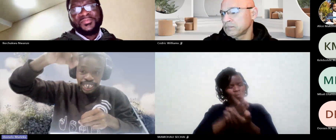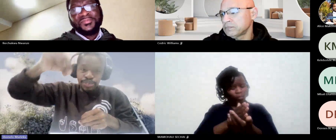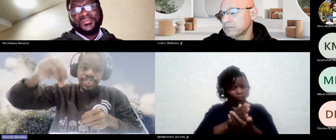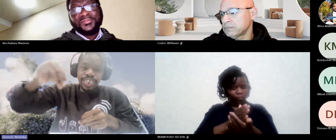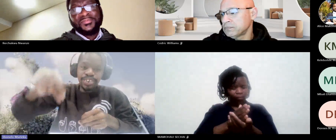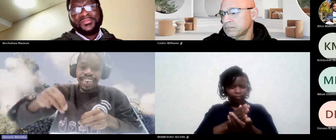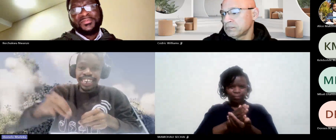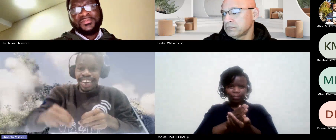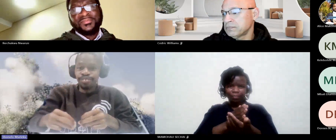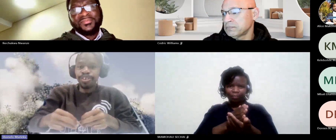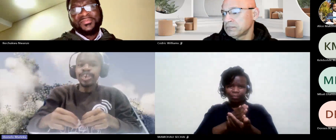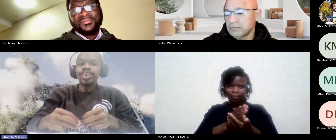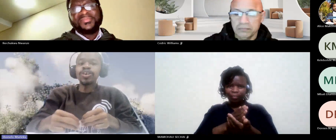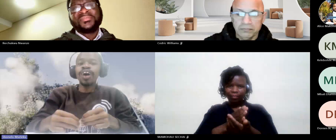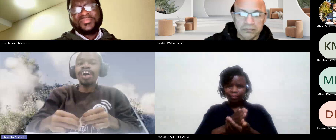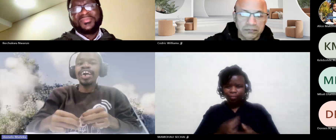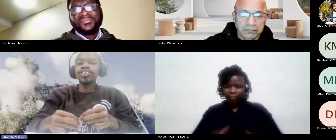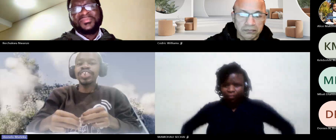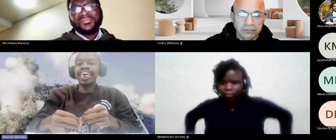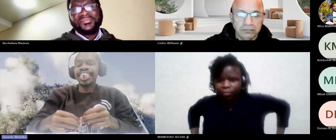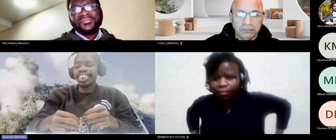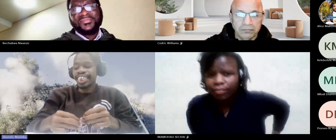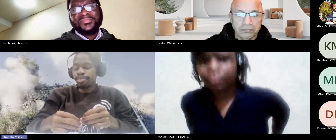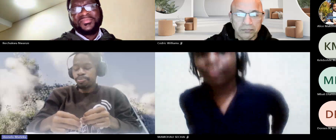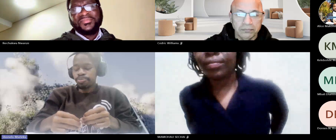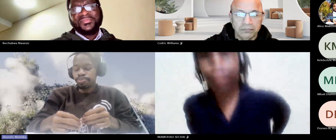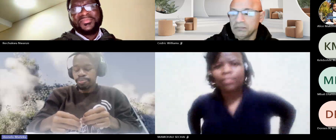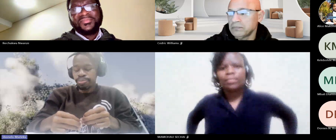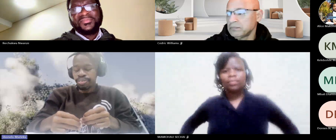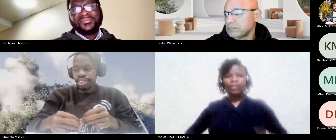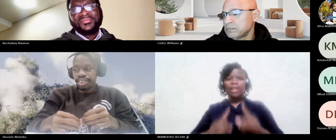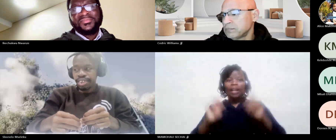the special school that we currently have. So I like to say that